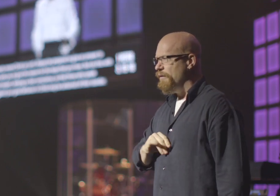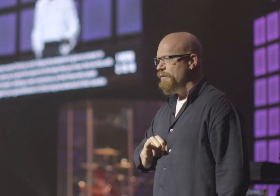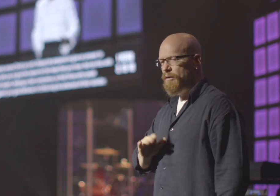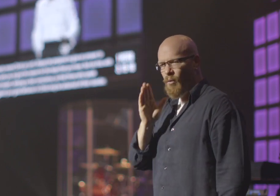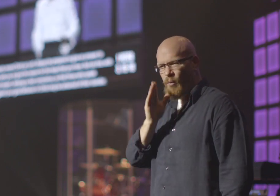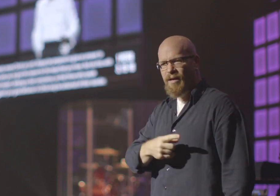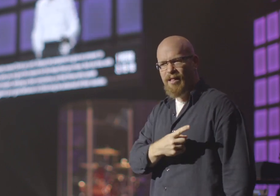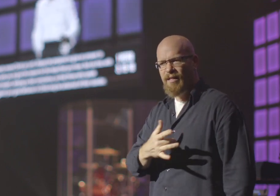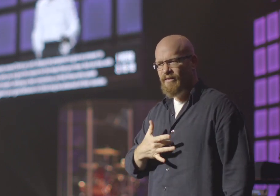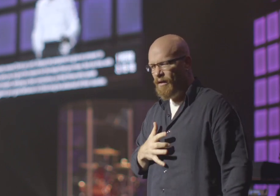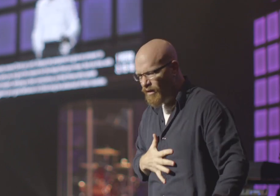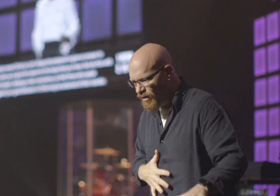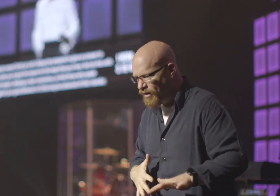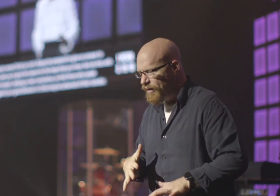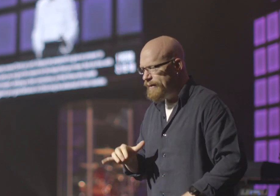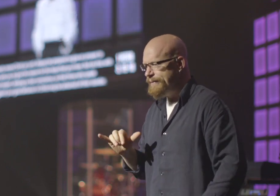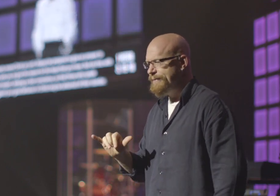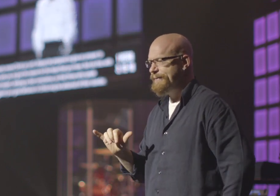to